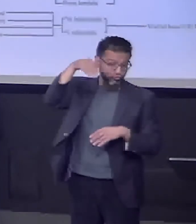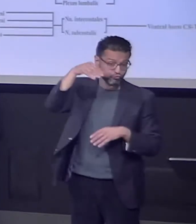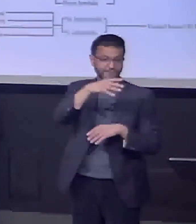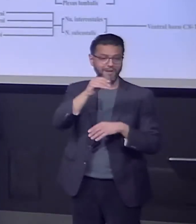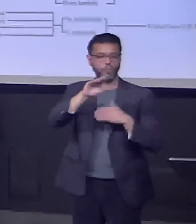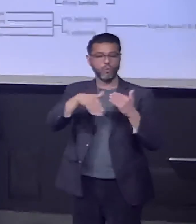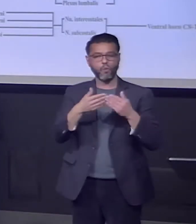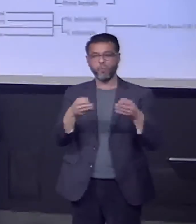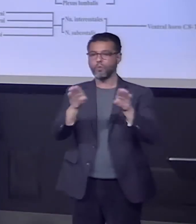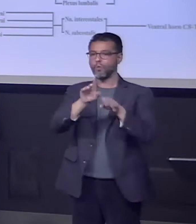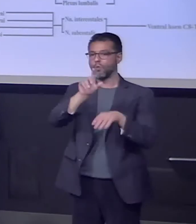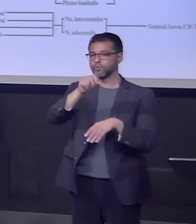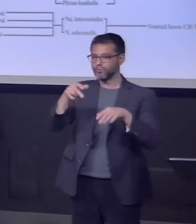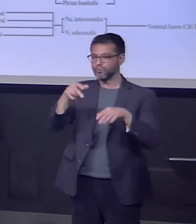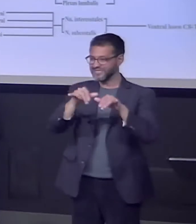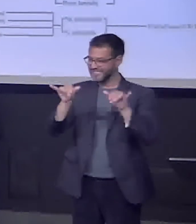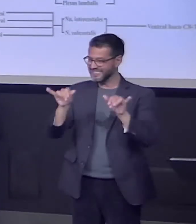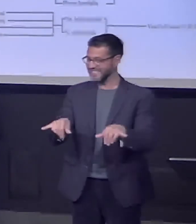system